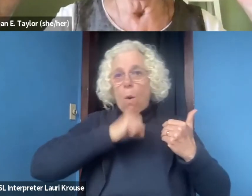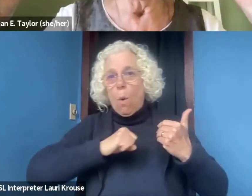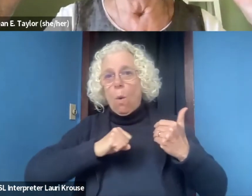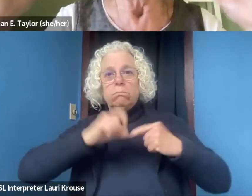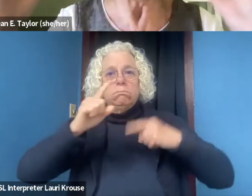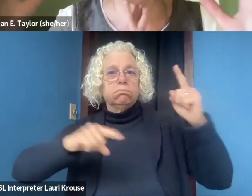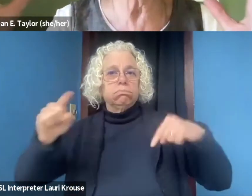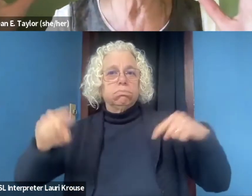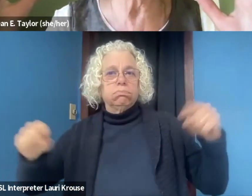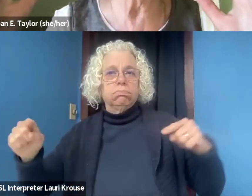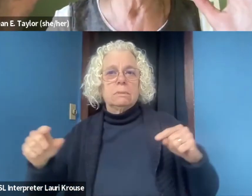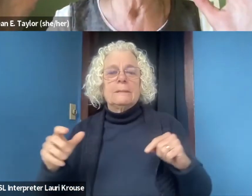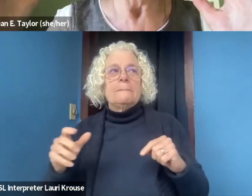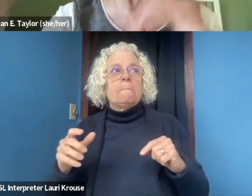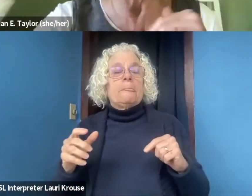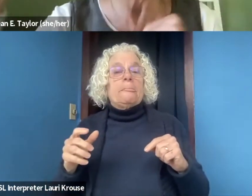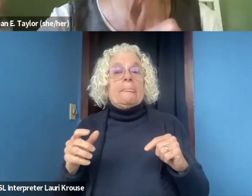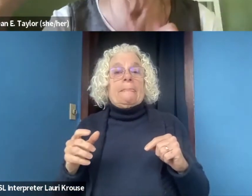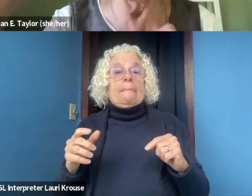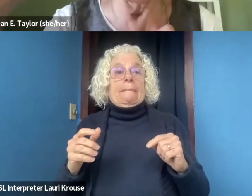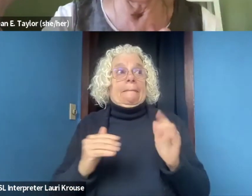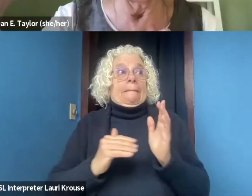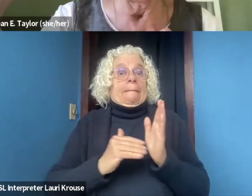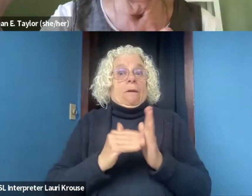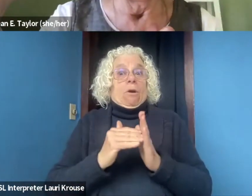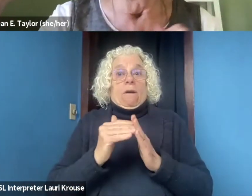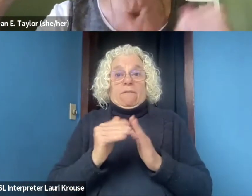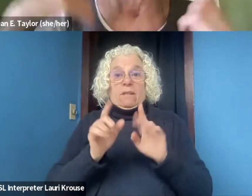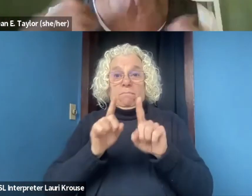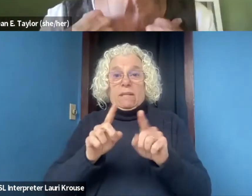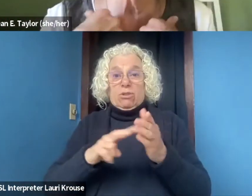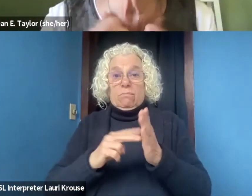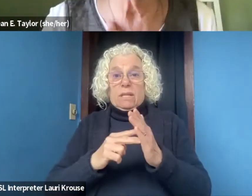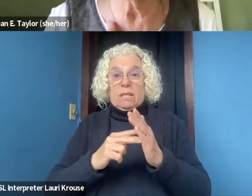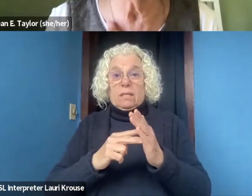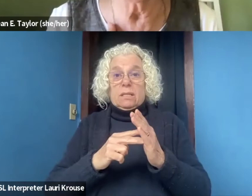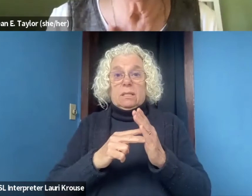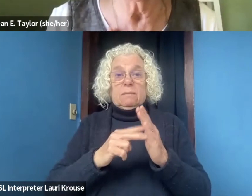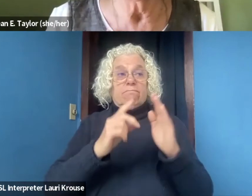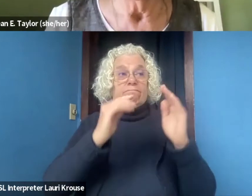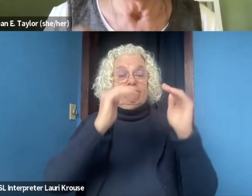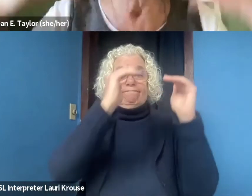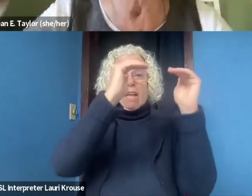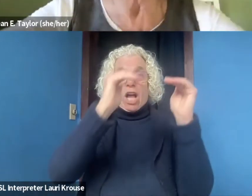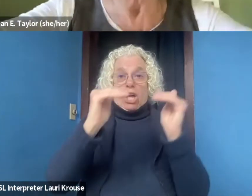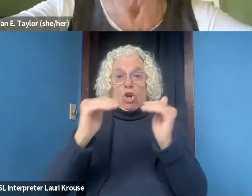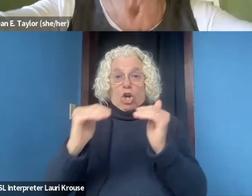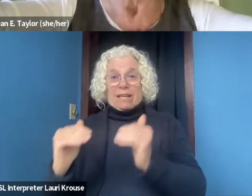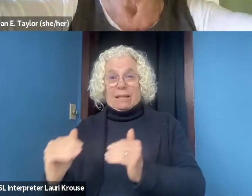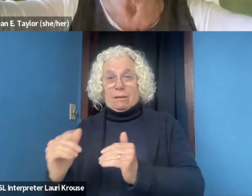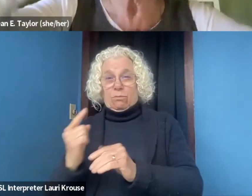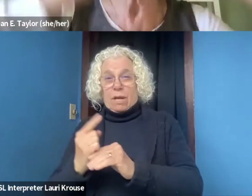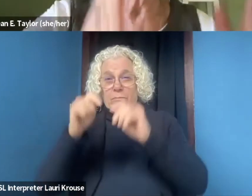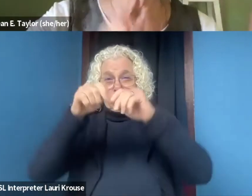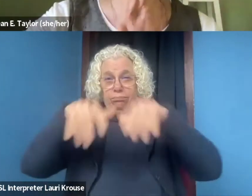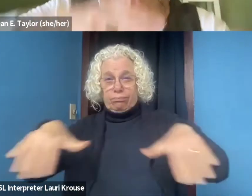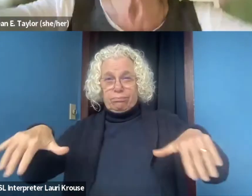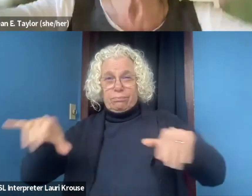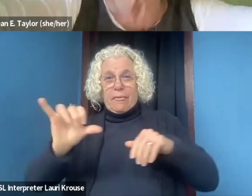often a mentoring program has a hierarchy. But my mentor is 21, and we laid out a